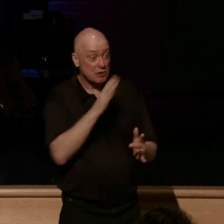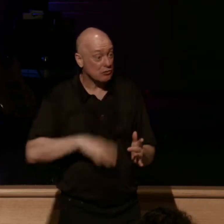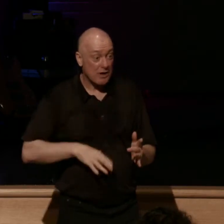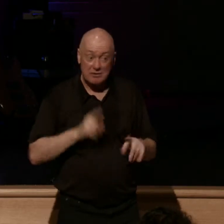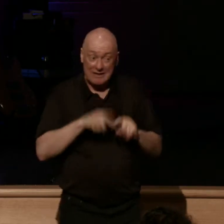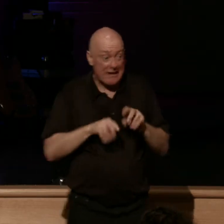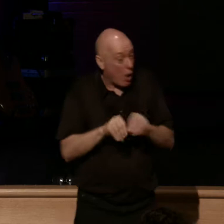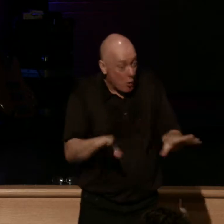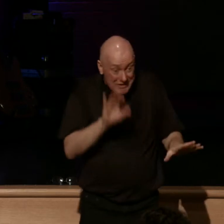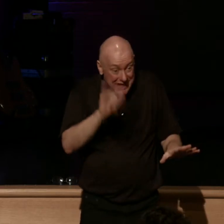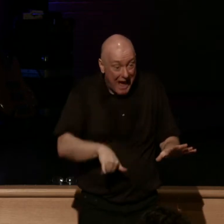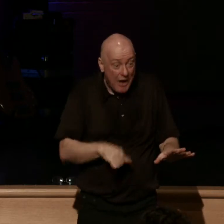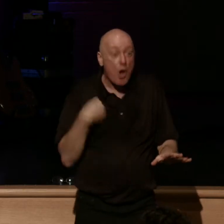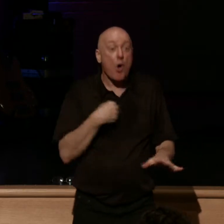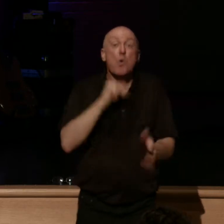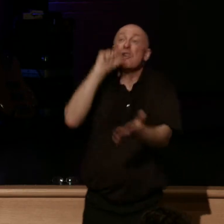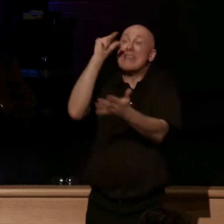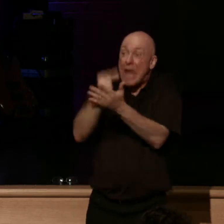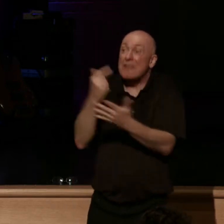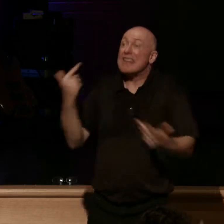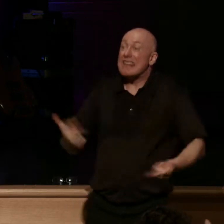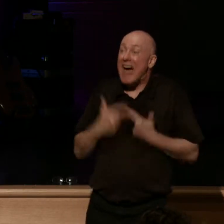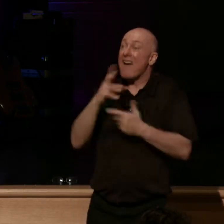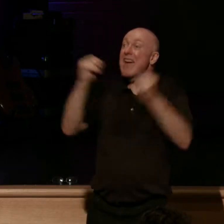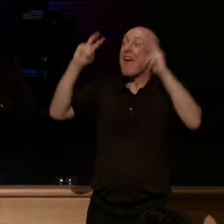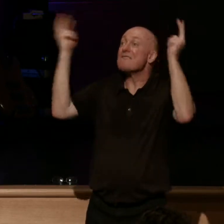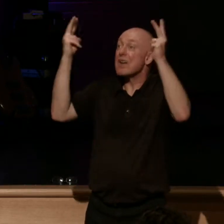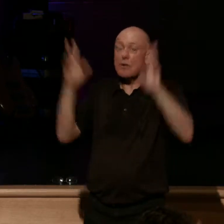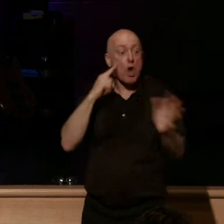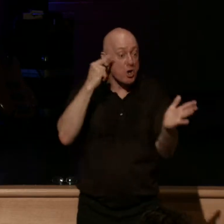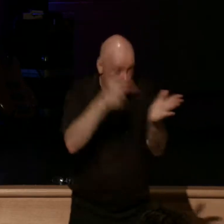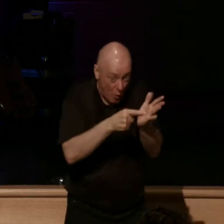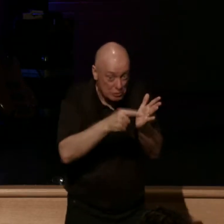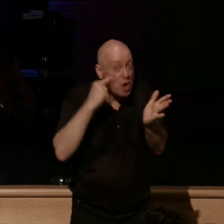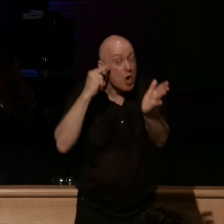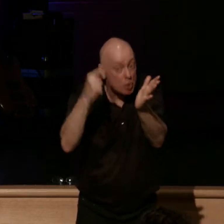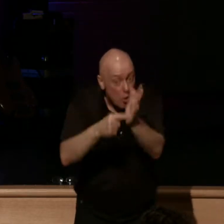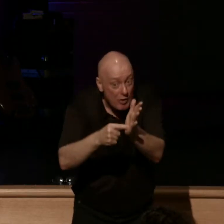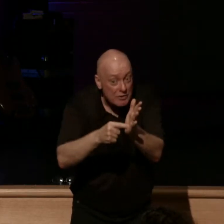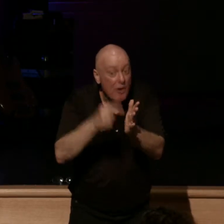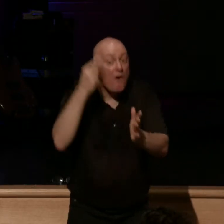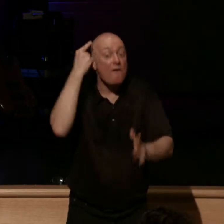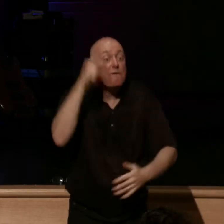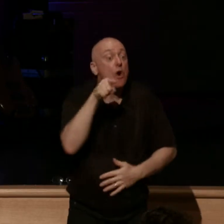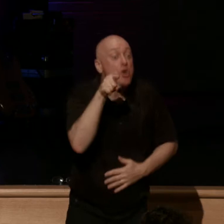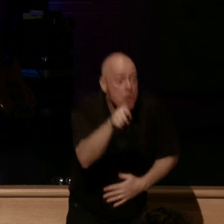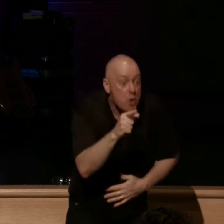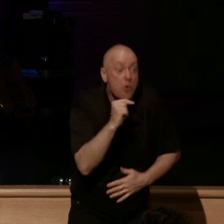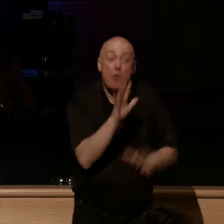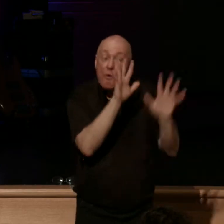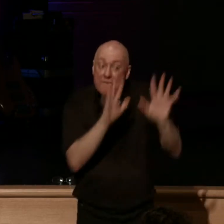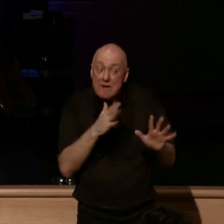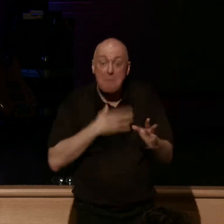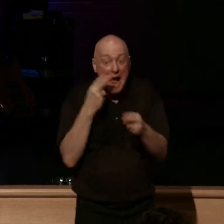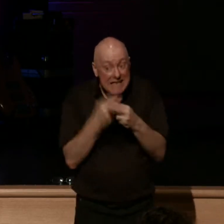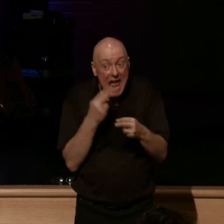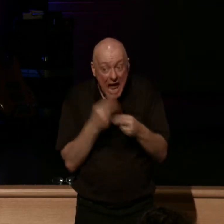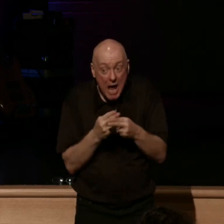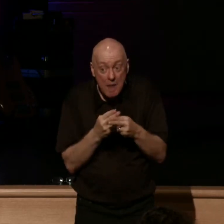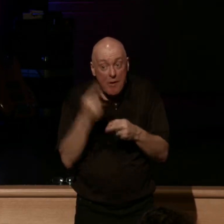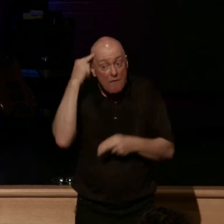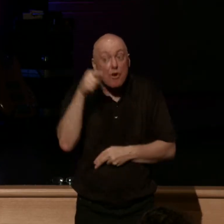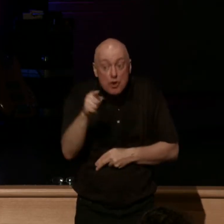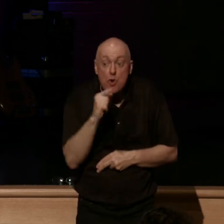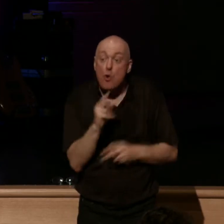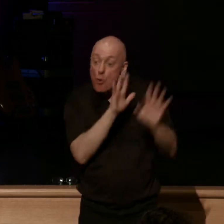cannot lose. We are guaranteed life and victory. But again, notice, but for you who fear my name, for